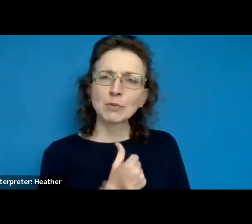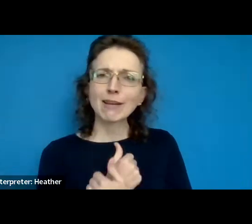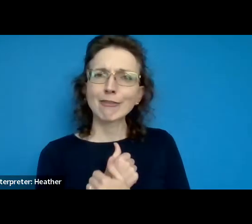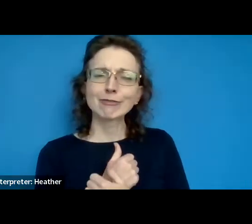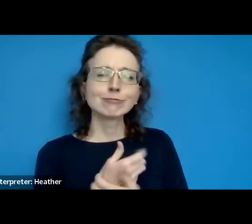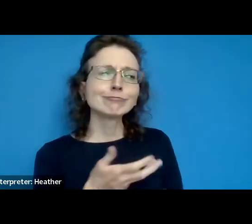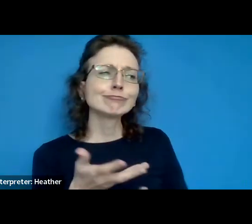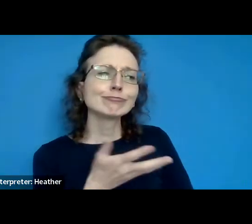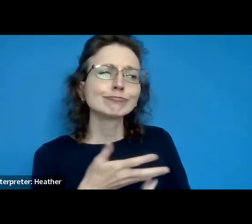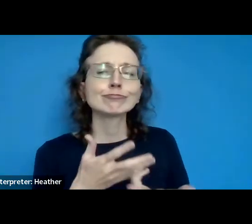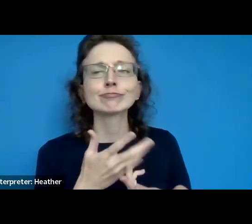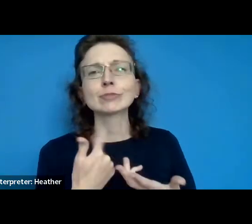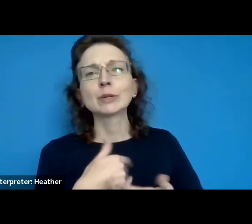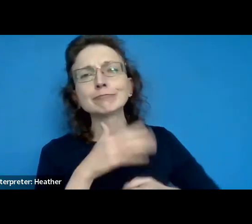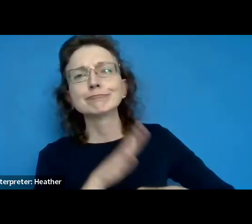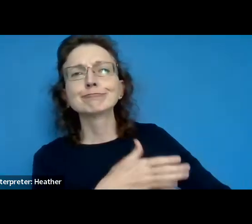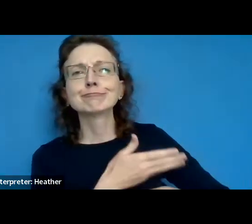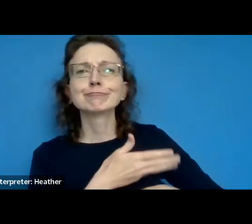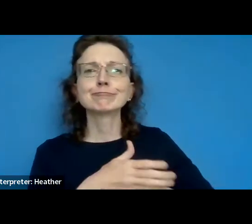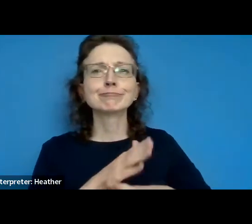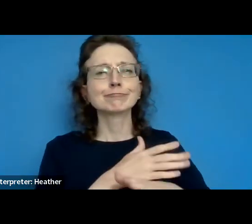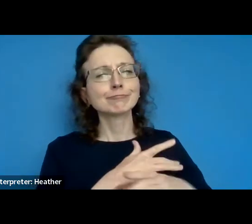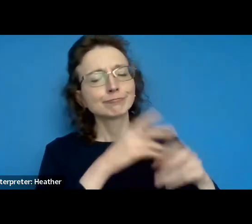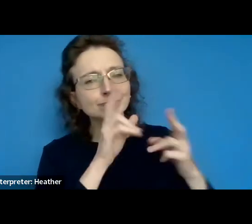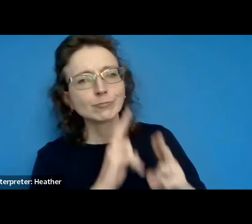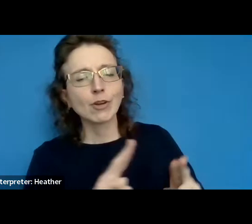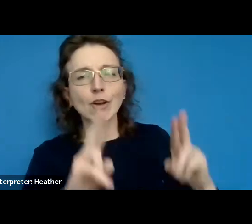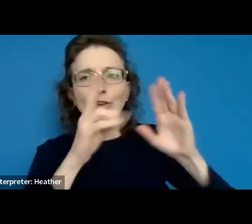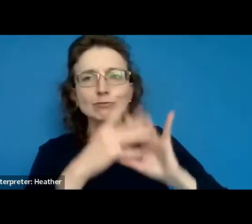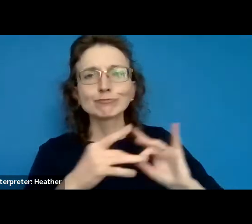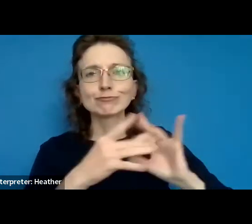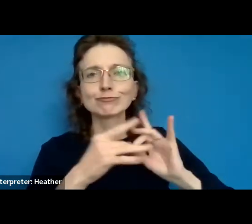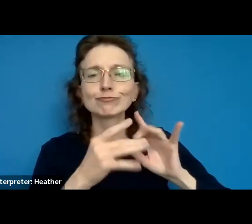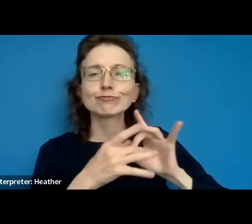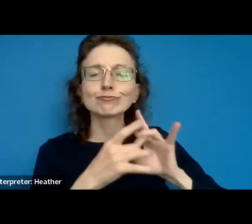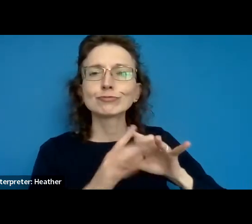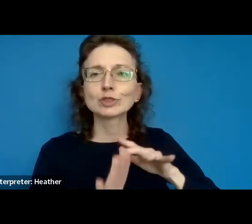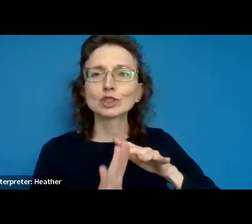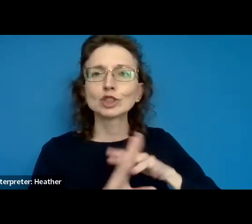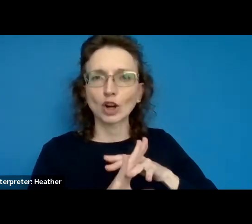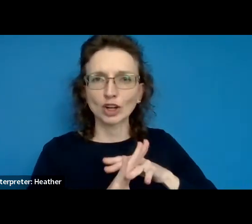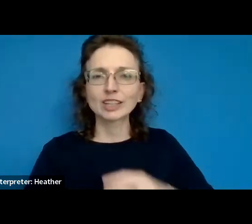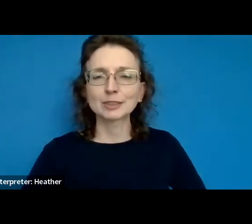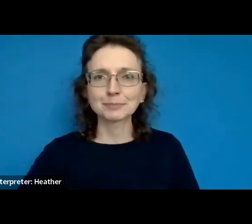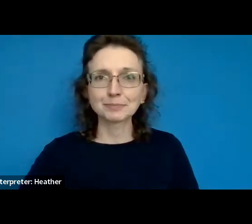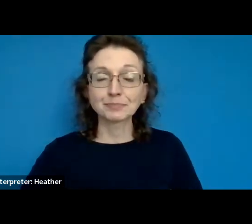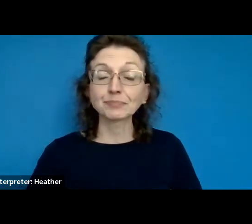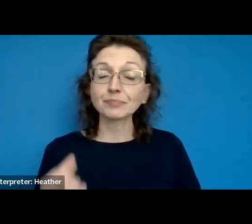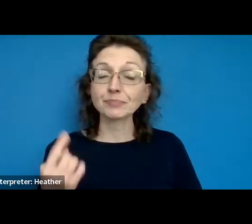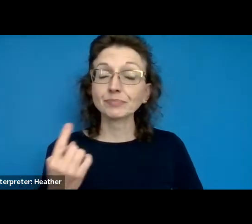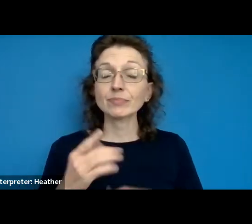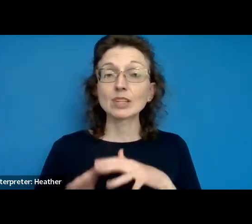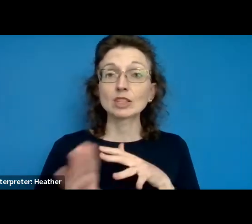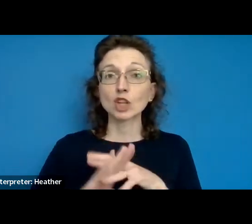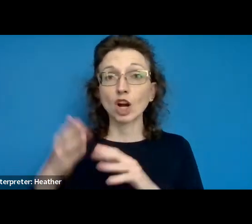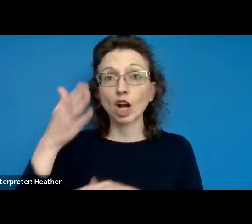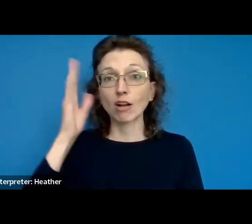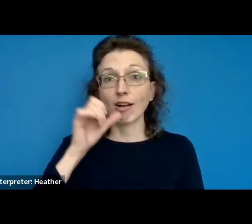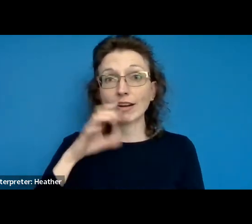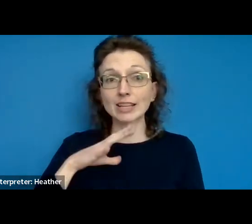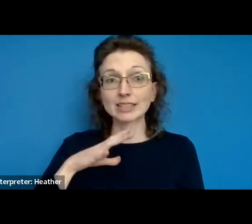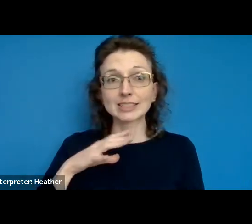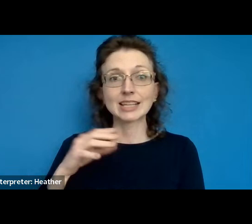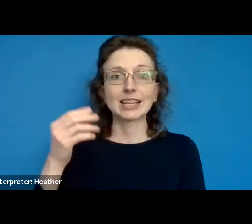We serenade and tell stories about shark. And one of the shark goddess is Hina.